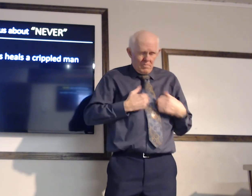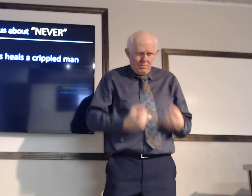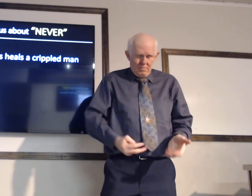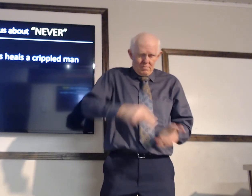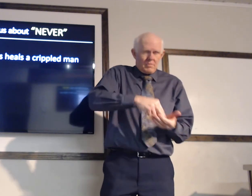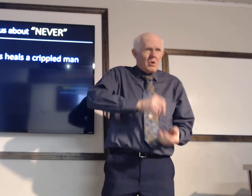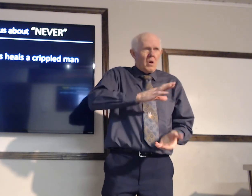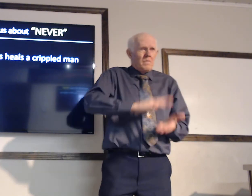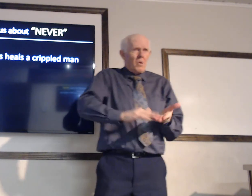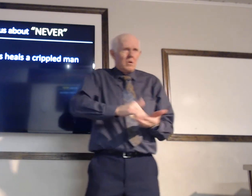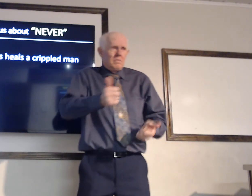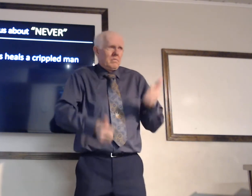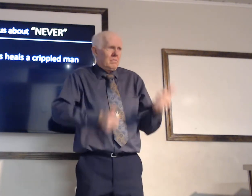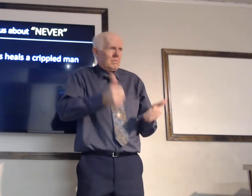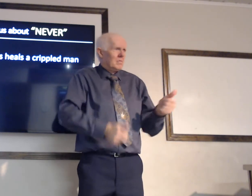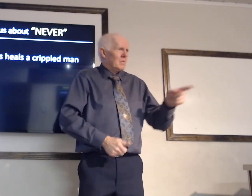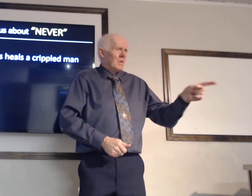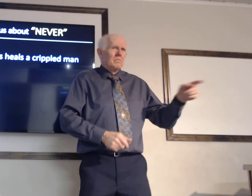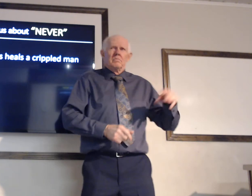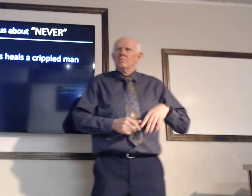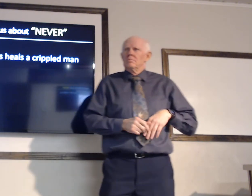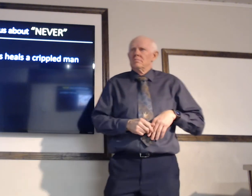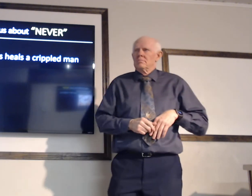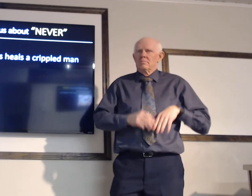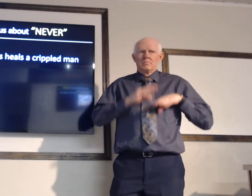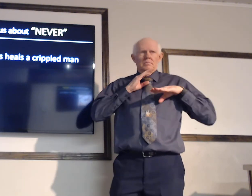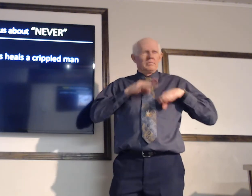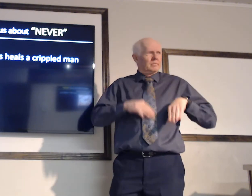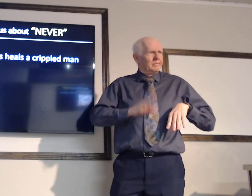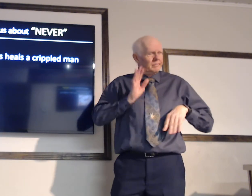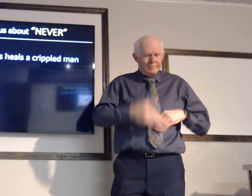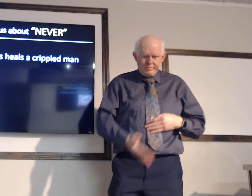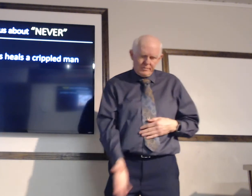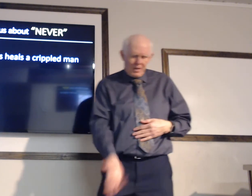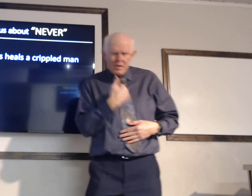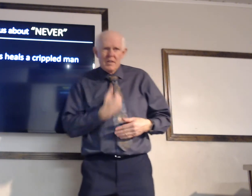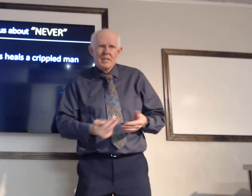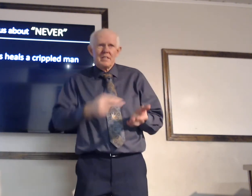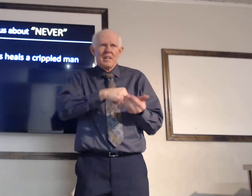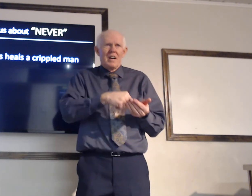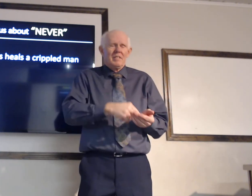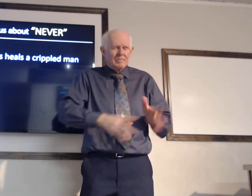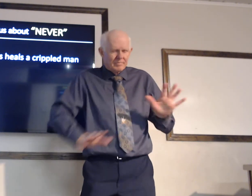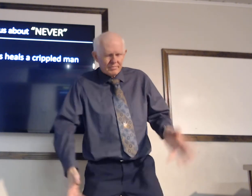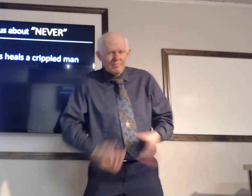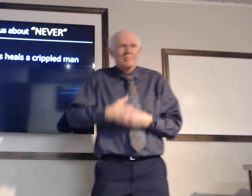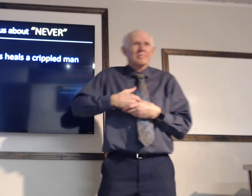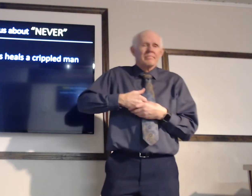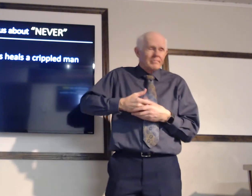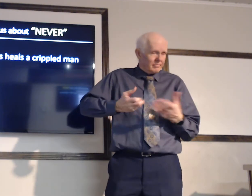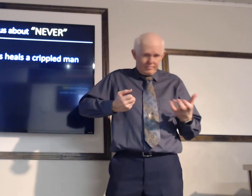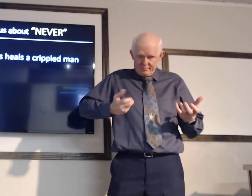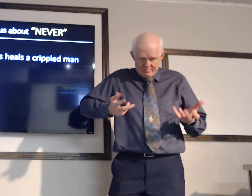it easier to do, tell a man to get up and walk or to forgive his sins?" And so then they were quiet. This man got